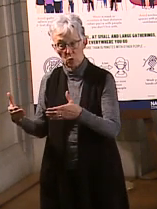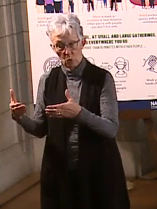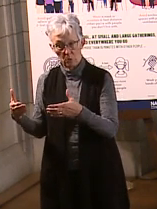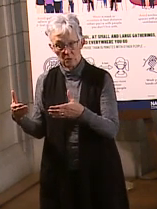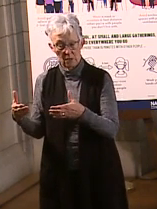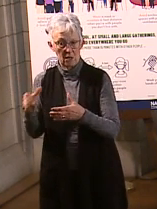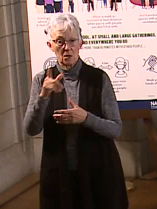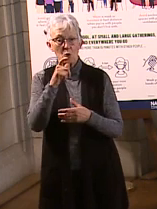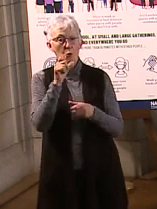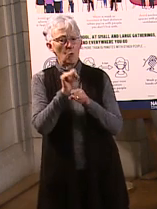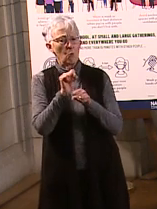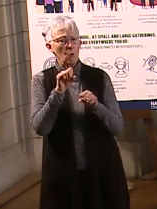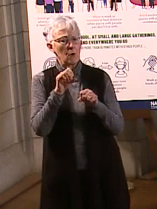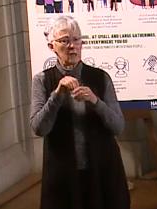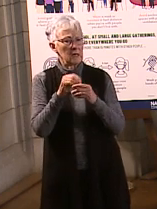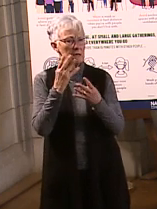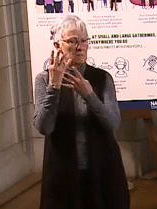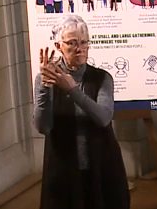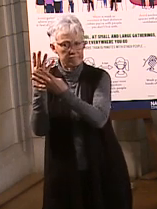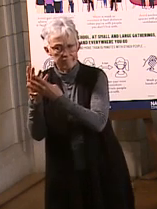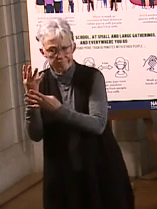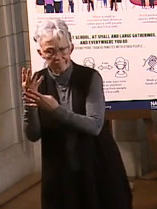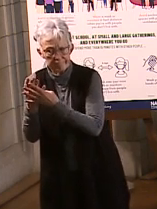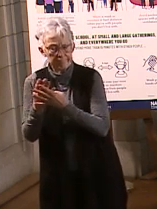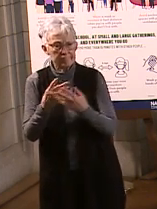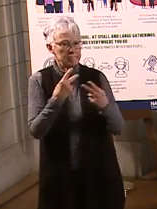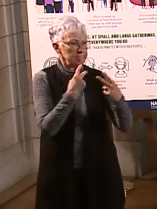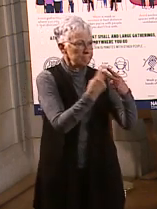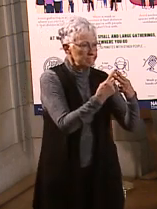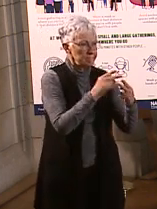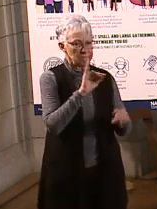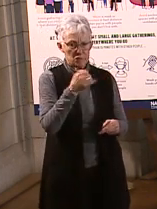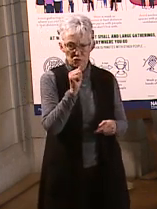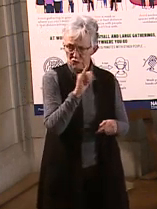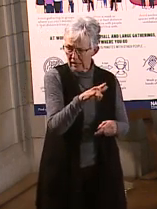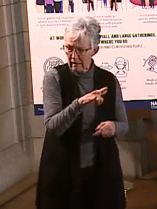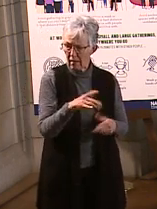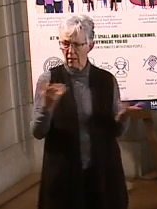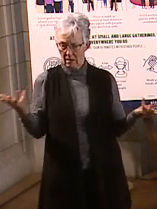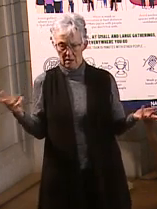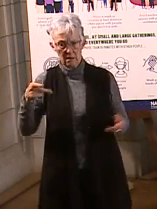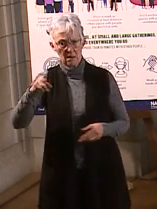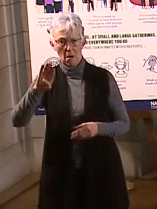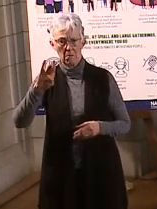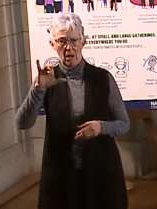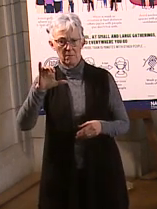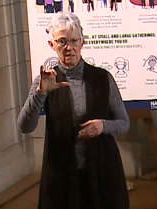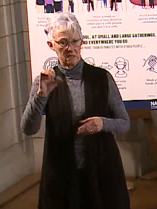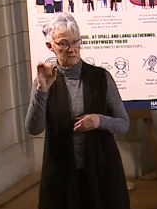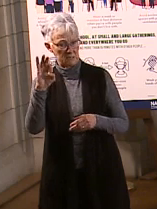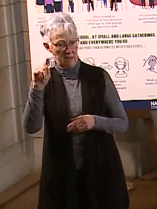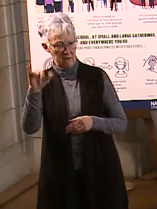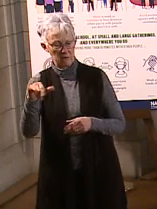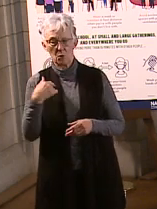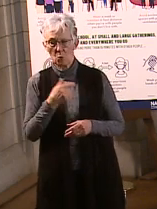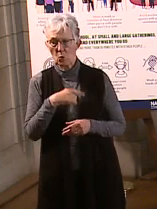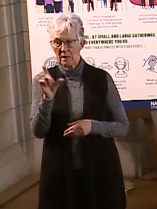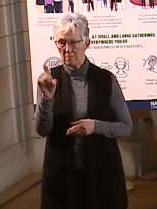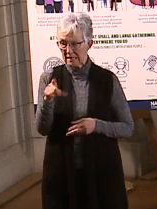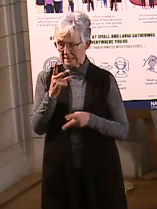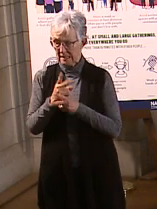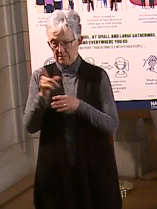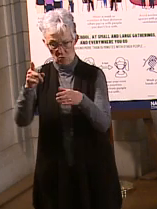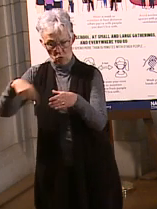staff, or so the staff at jails and prisons. And again, it's a public safety issue. We have to maintain the staffing at